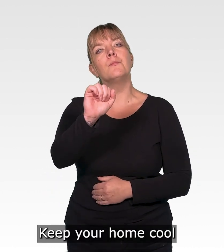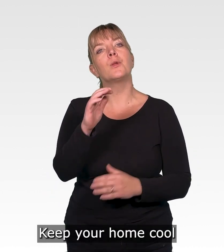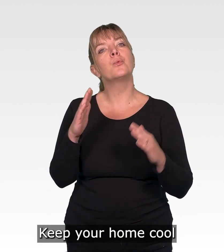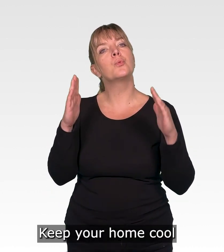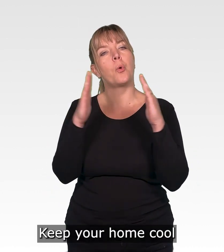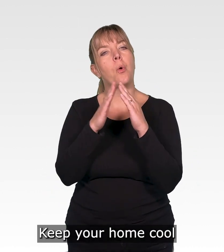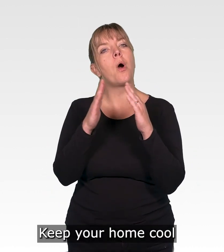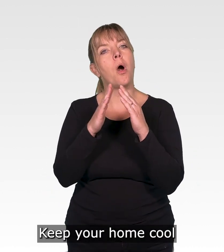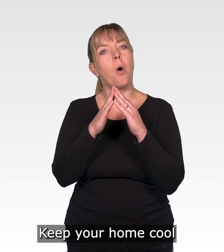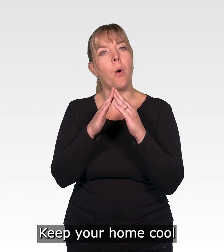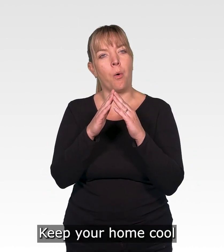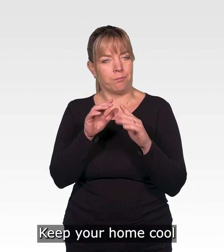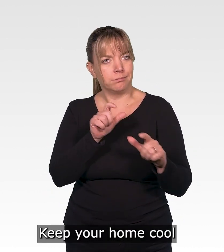Keep your home cool.